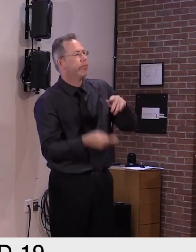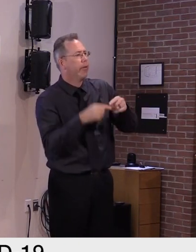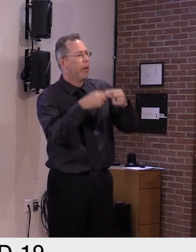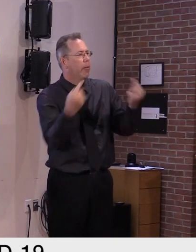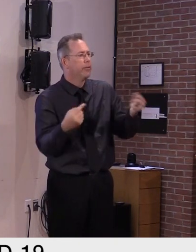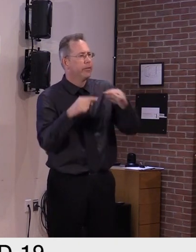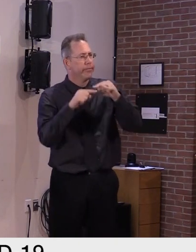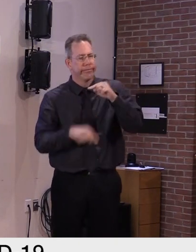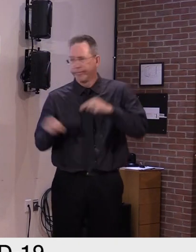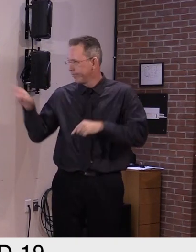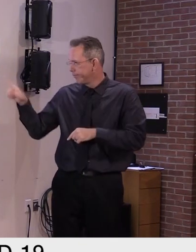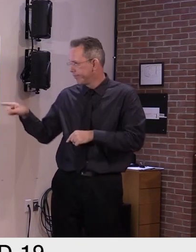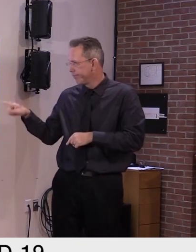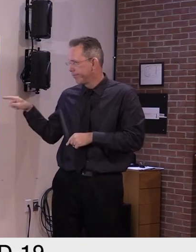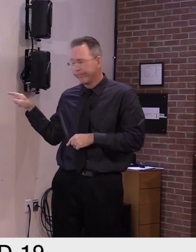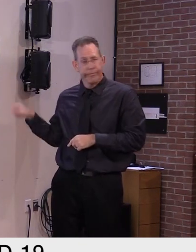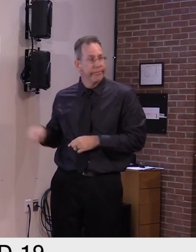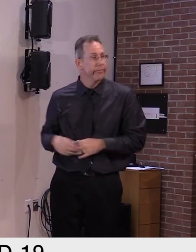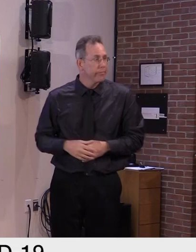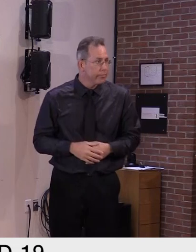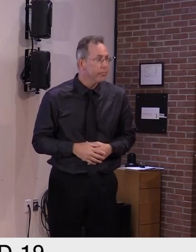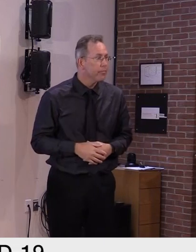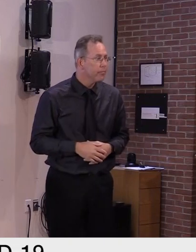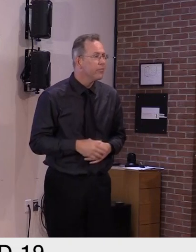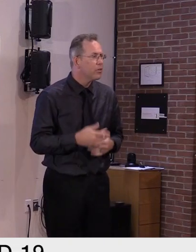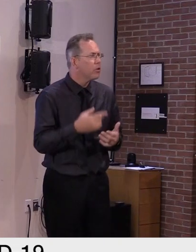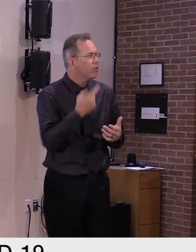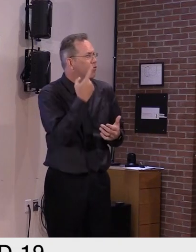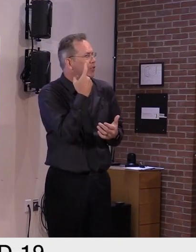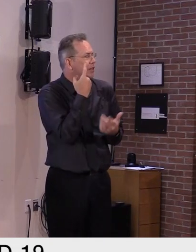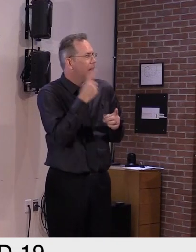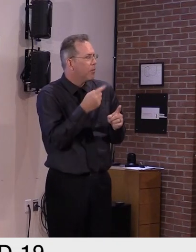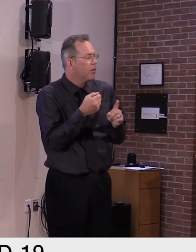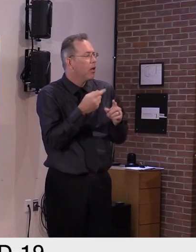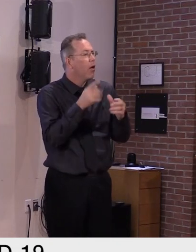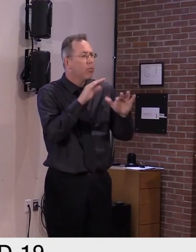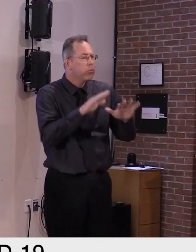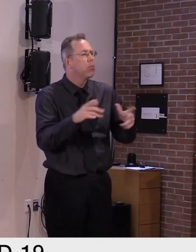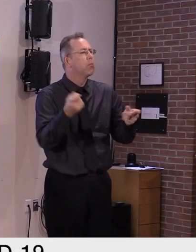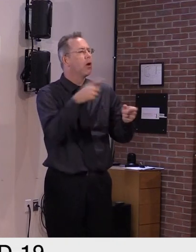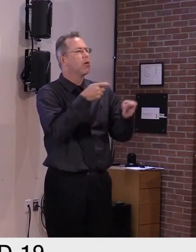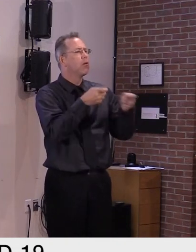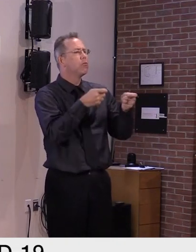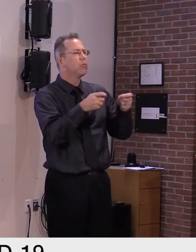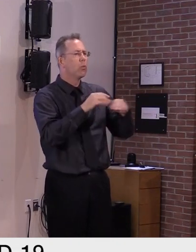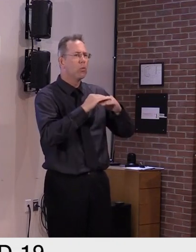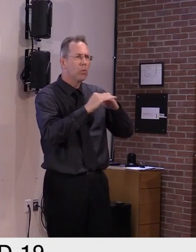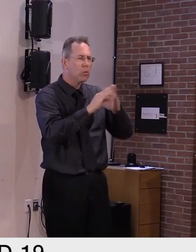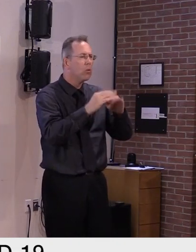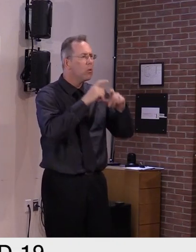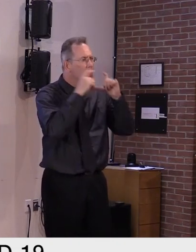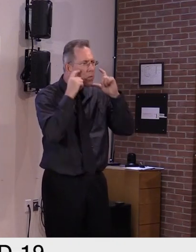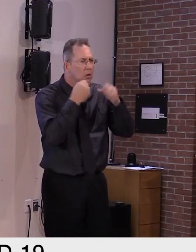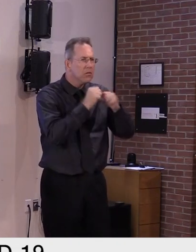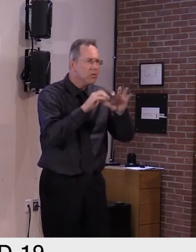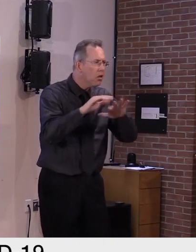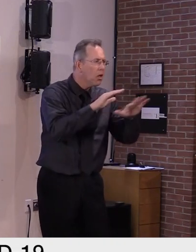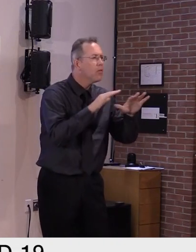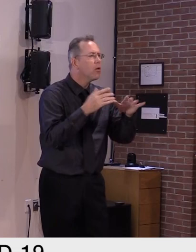And during the last couple of weekends, it got up close to down 20%. So there was some improvement,